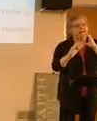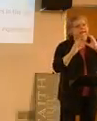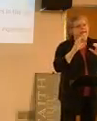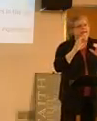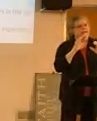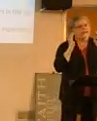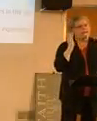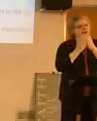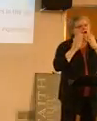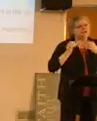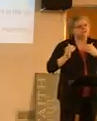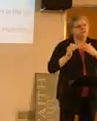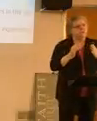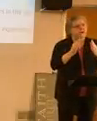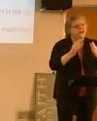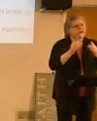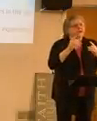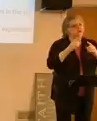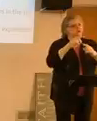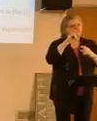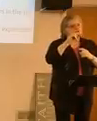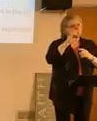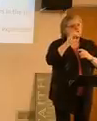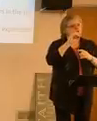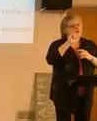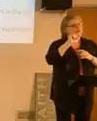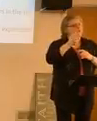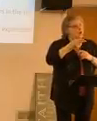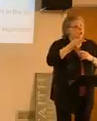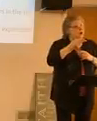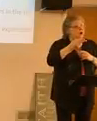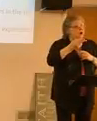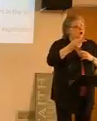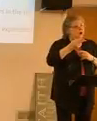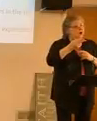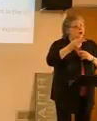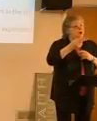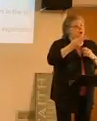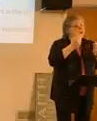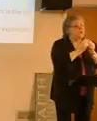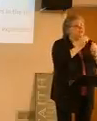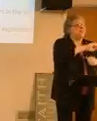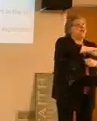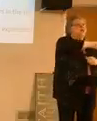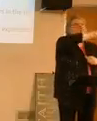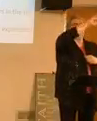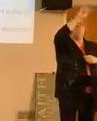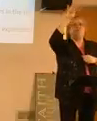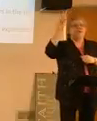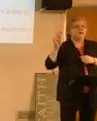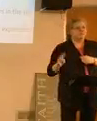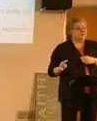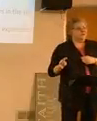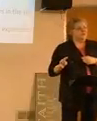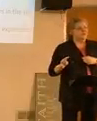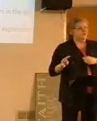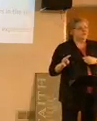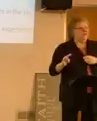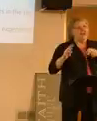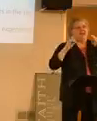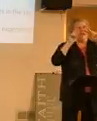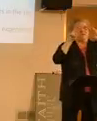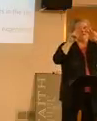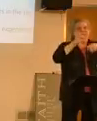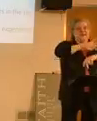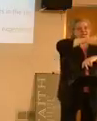an awesome way to Noah and his family by placing a rainbow in the sky. And even today, when we see a rainbow,